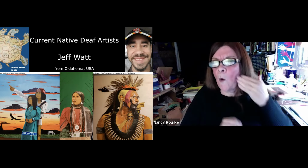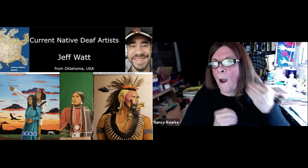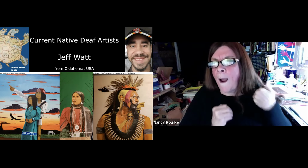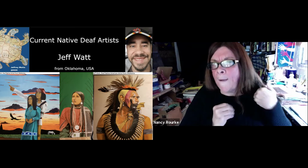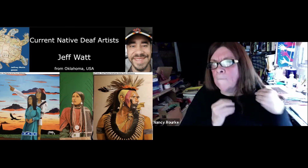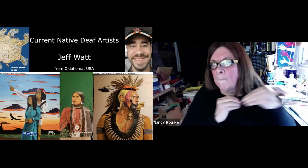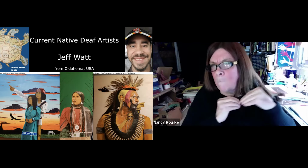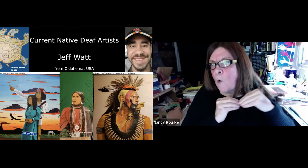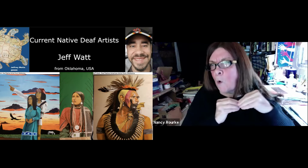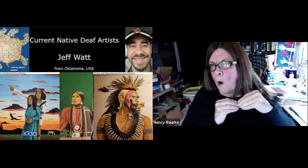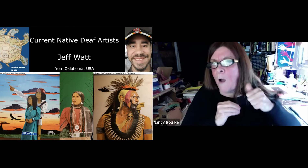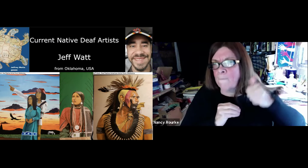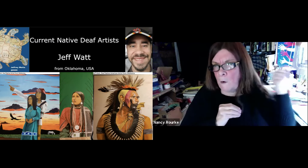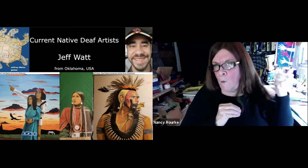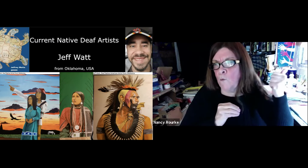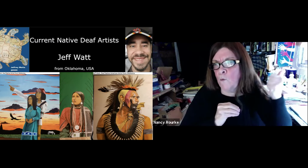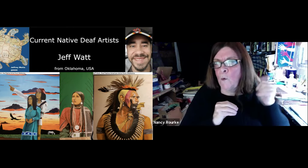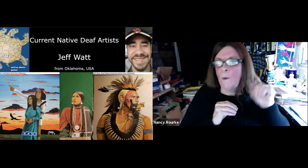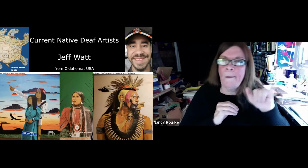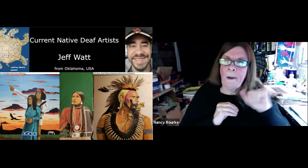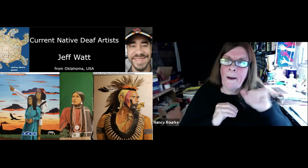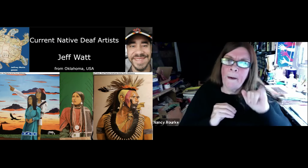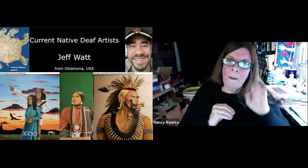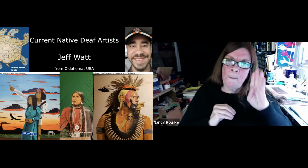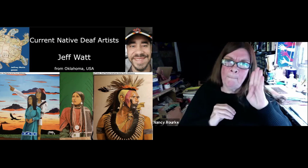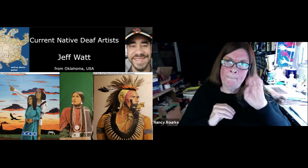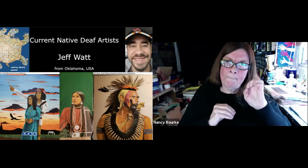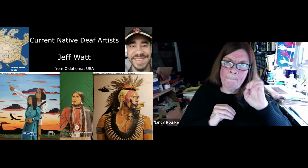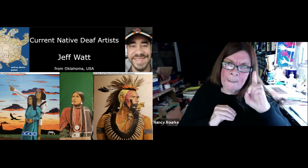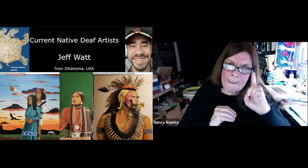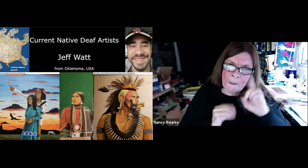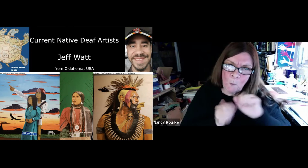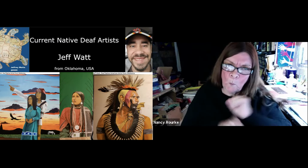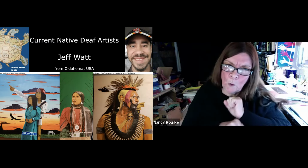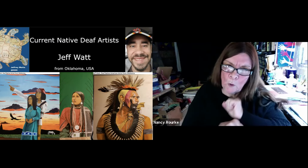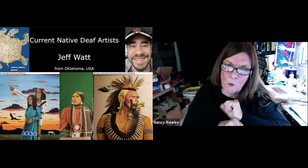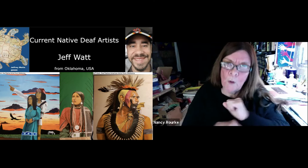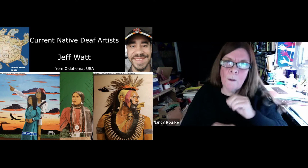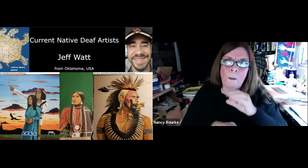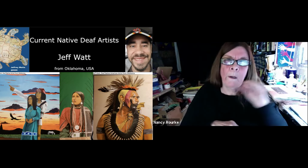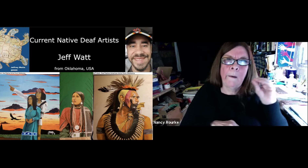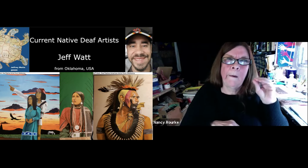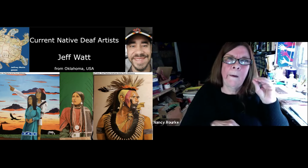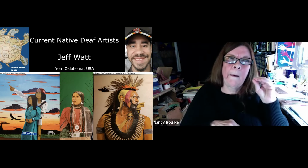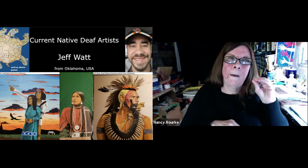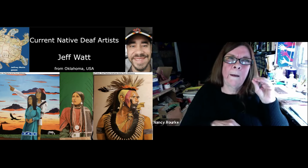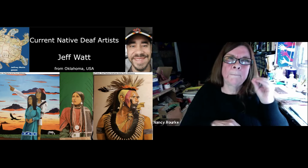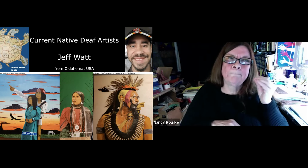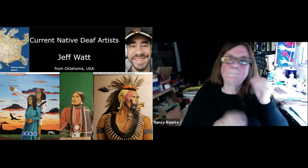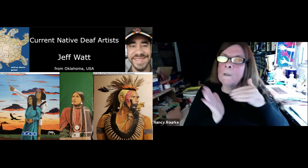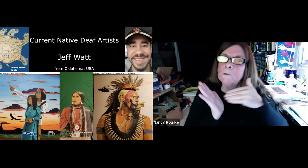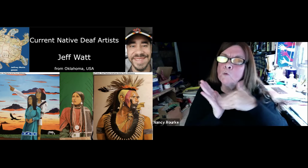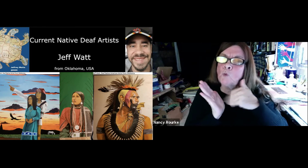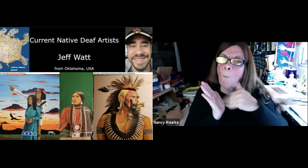I selected two. I know there are plenty more of other deaf artists. Like for example. Deaf